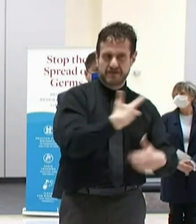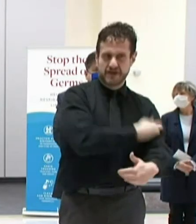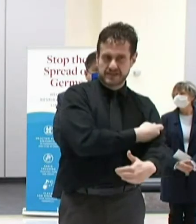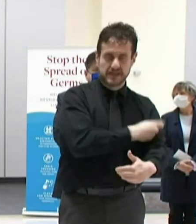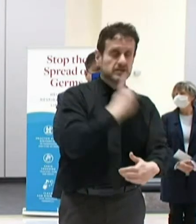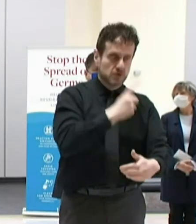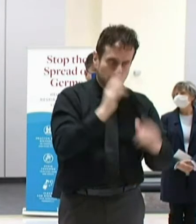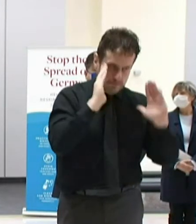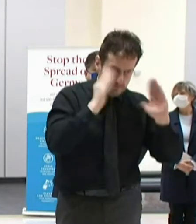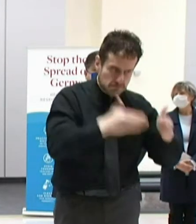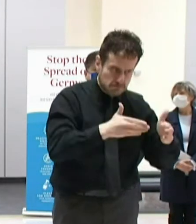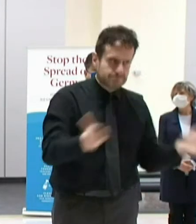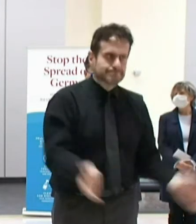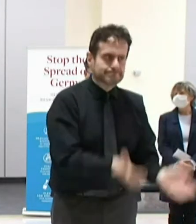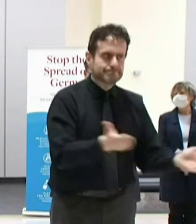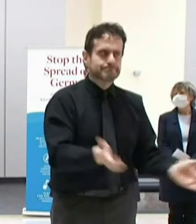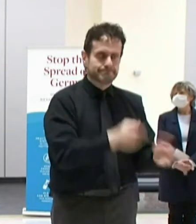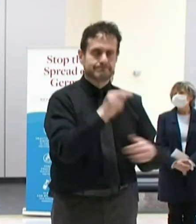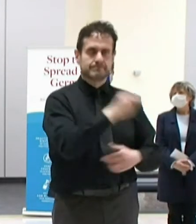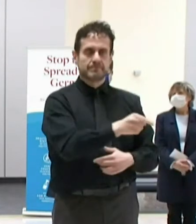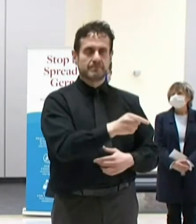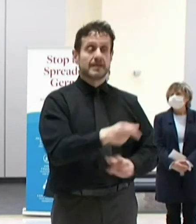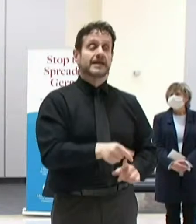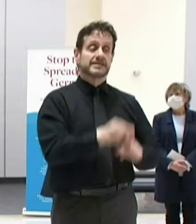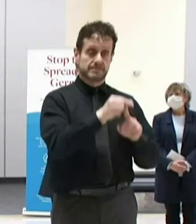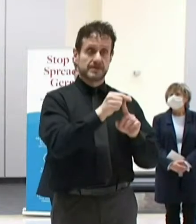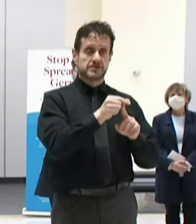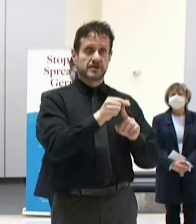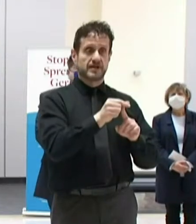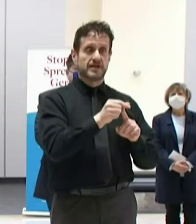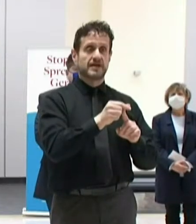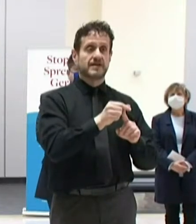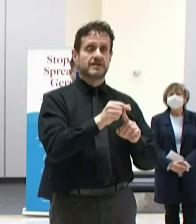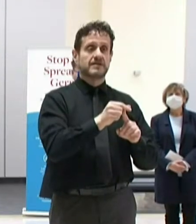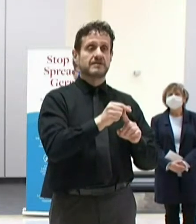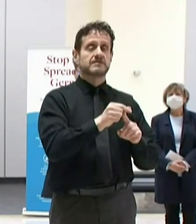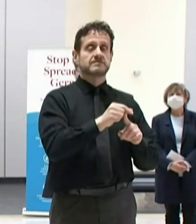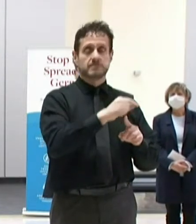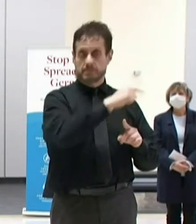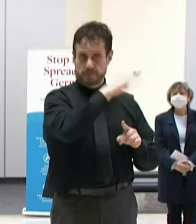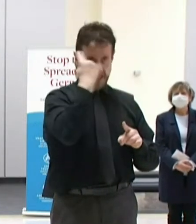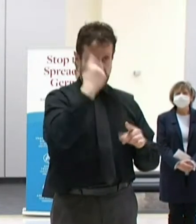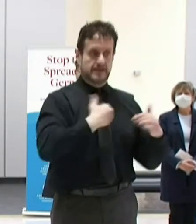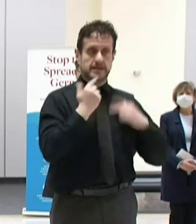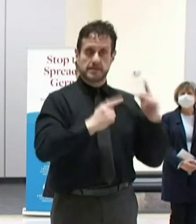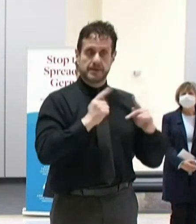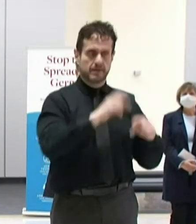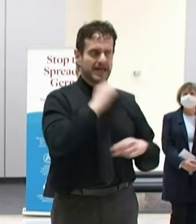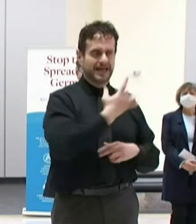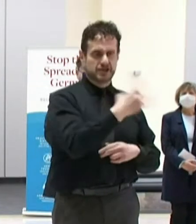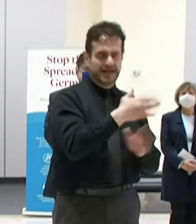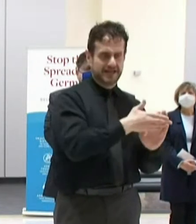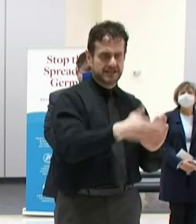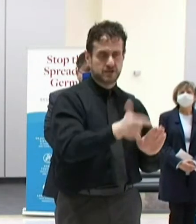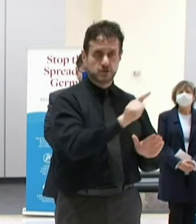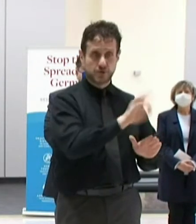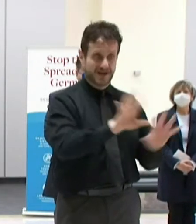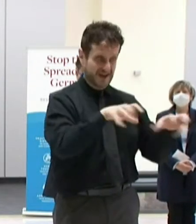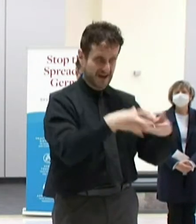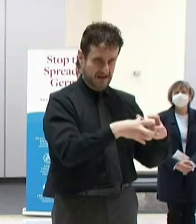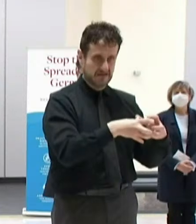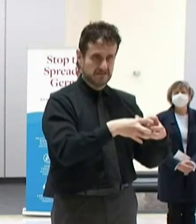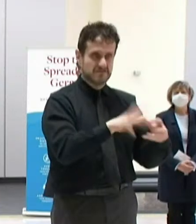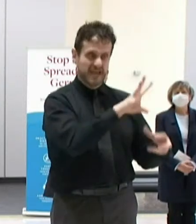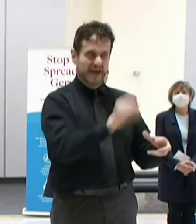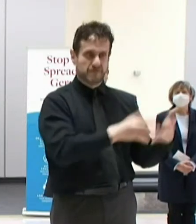efforts there, particularly among African American young people, 18 to 29. That's a big area of focus for